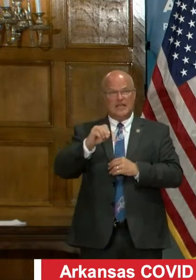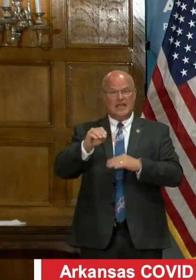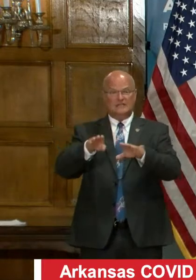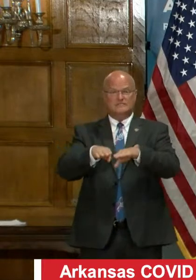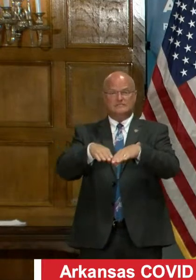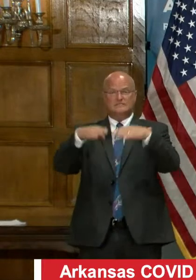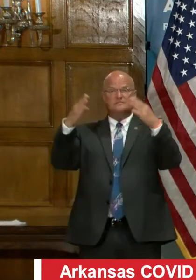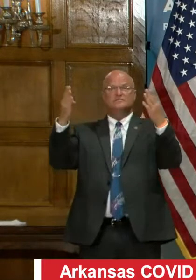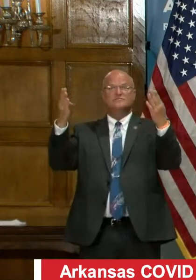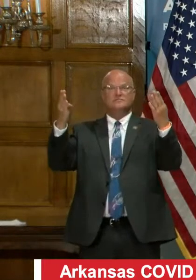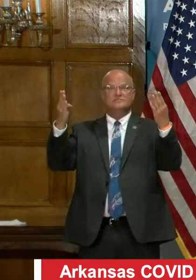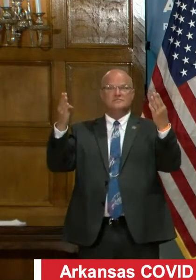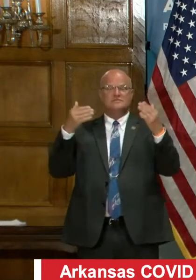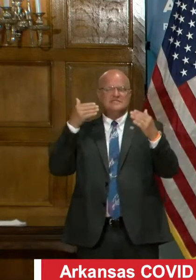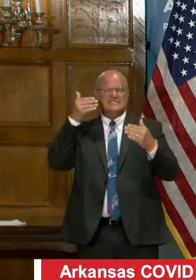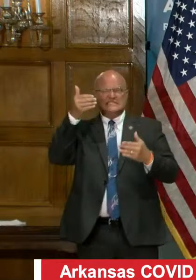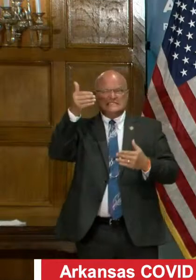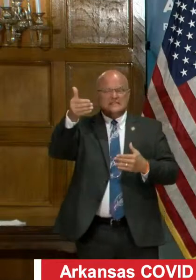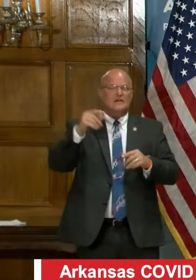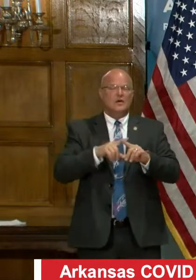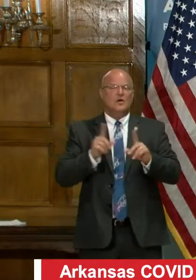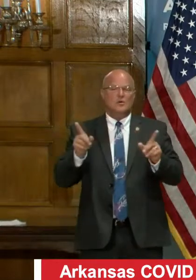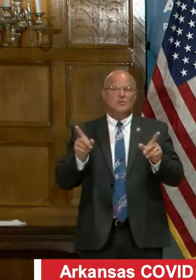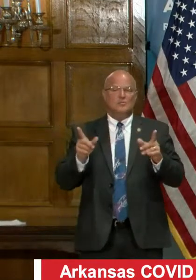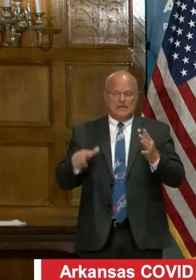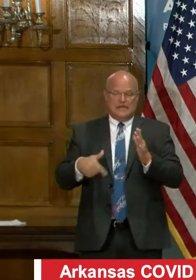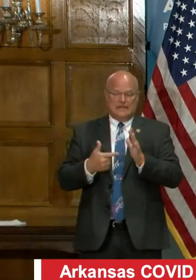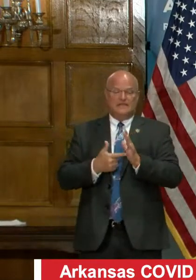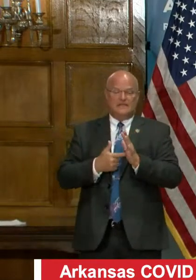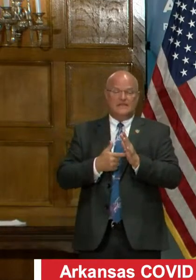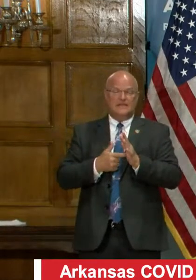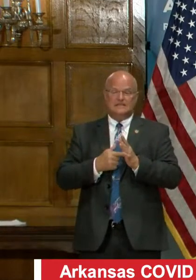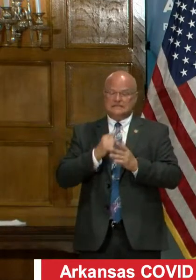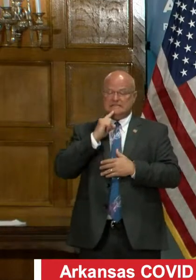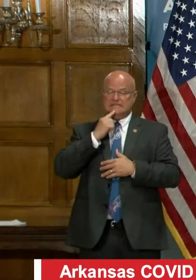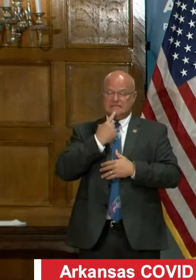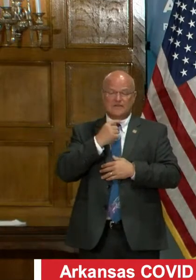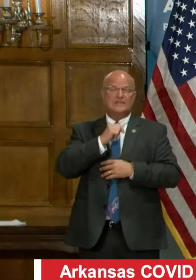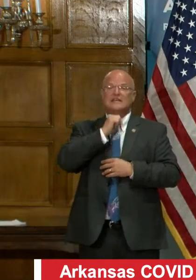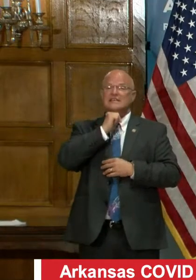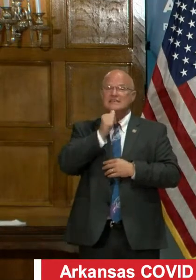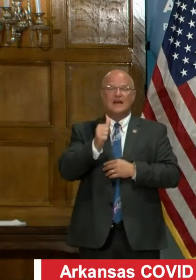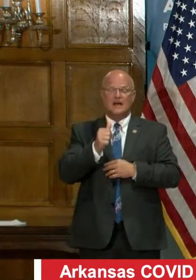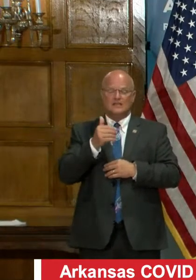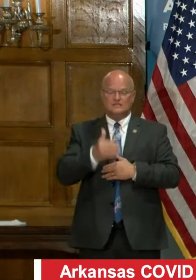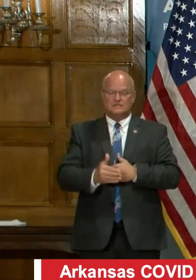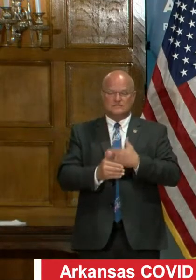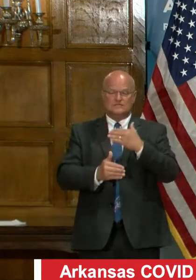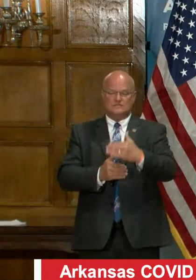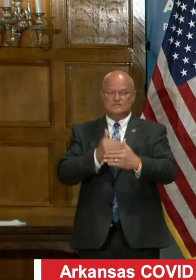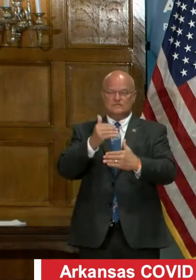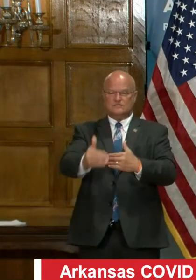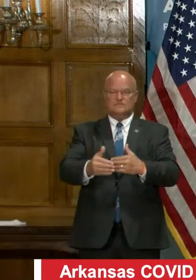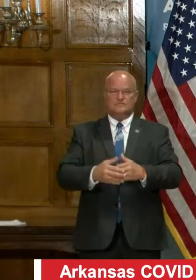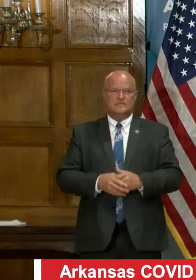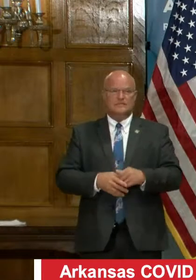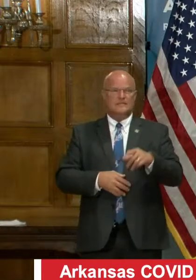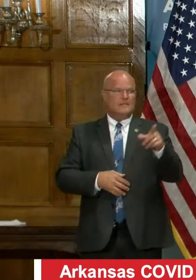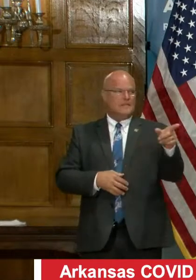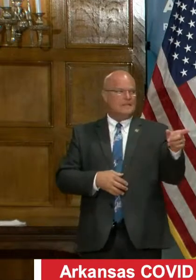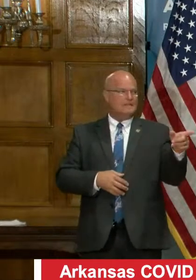all the restrictions in the near future. But this is too serious not to take it a step at a time.